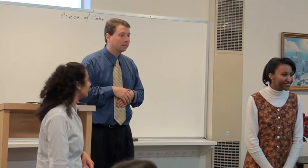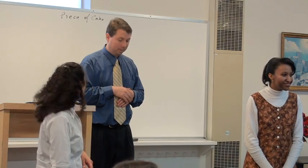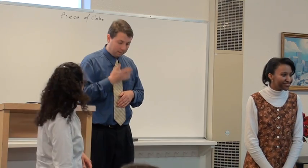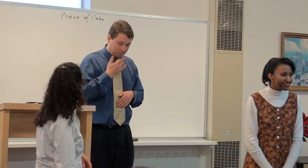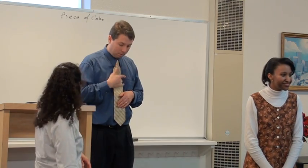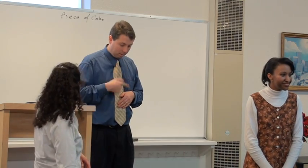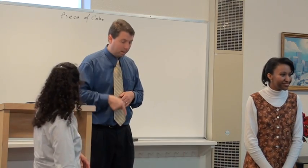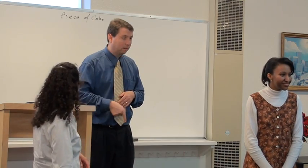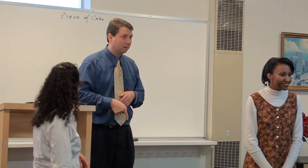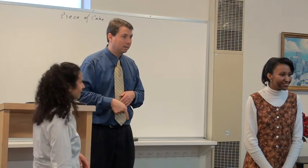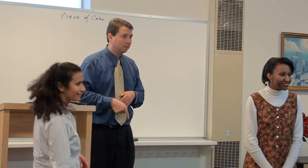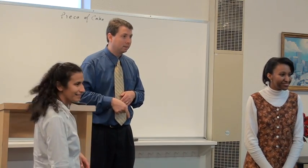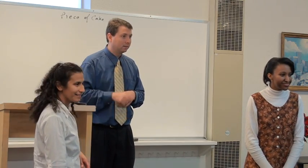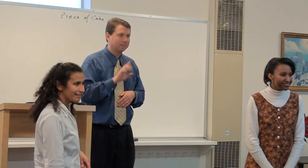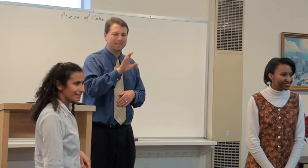cake. Is it birthday? Yes, I'm